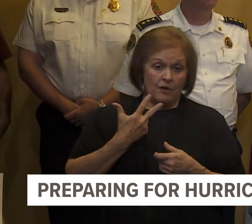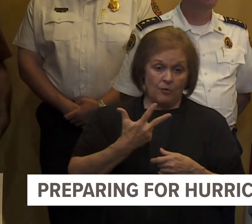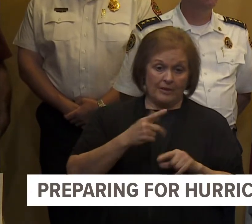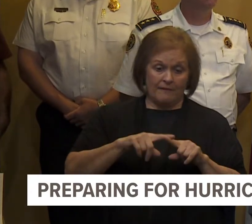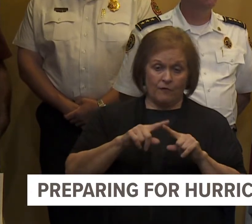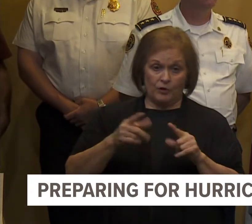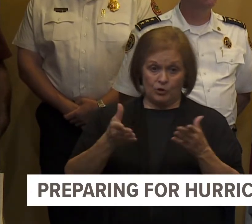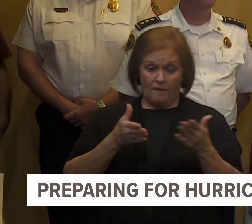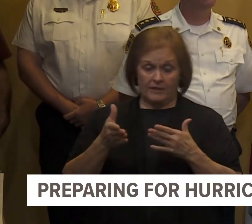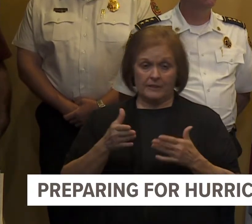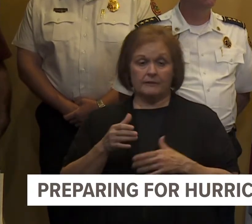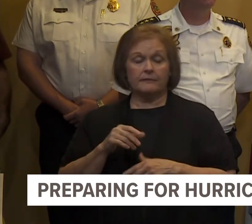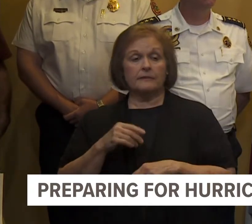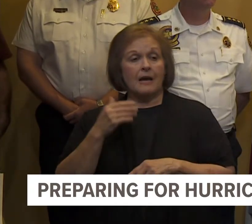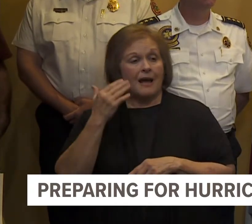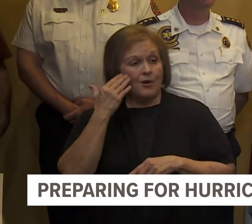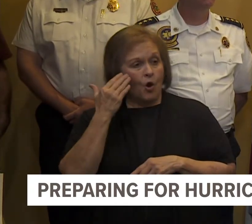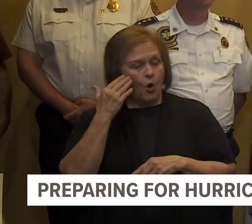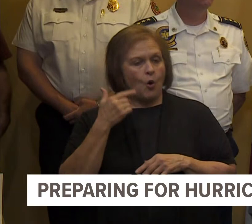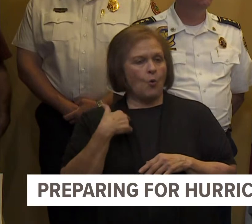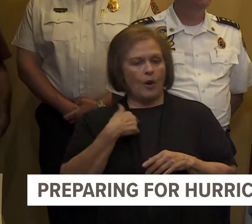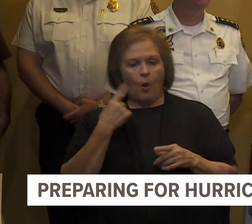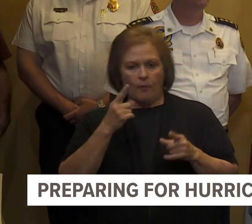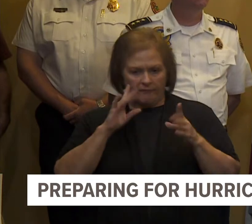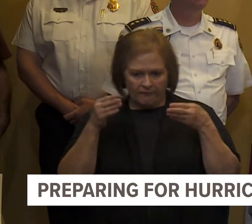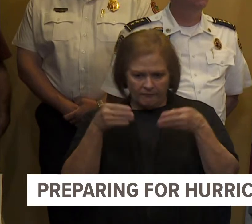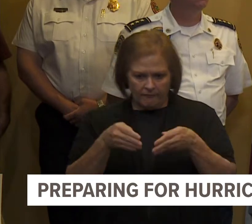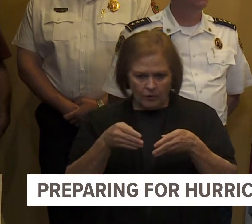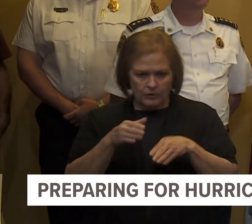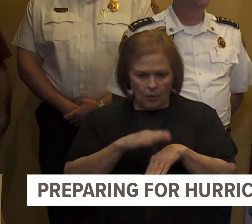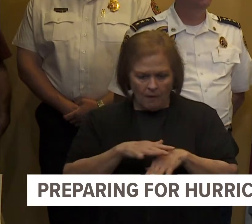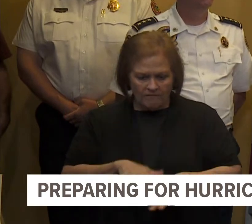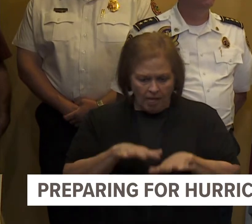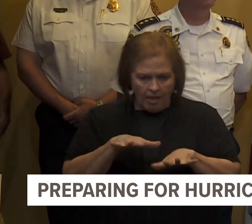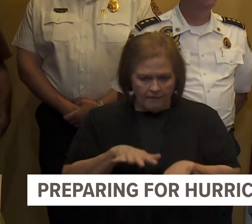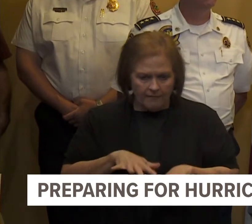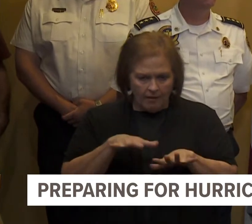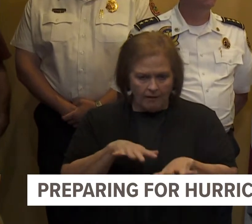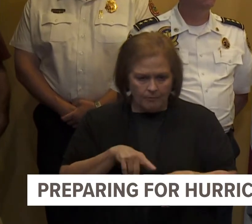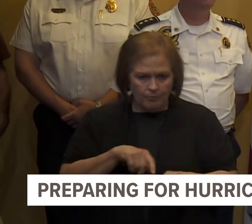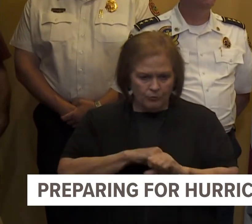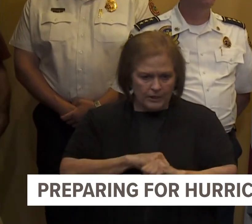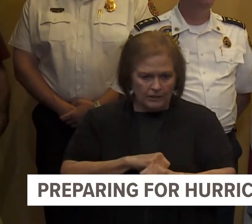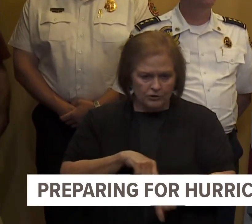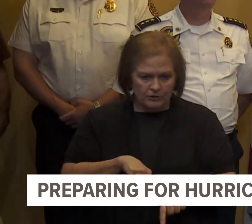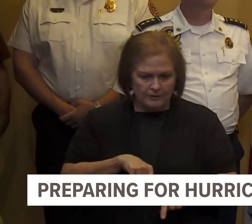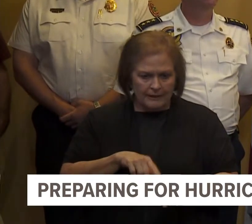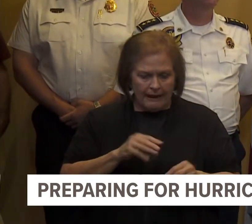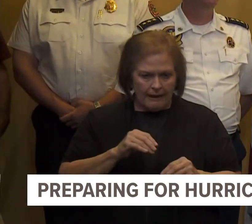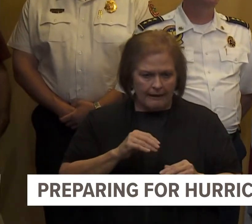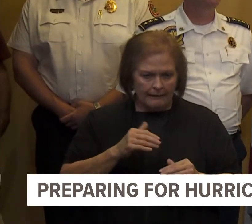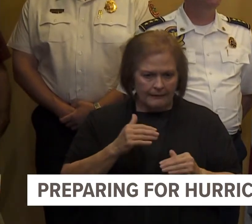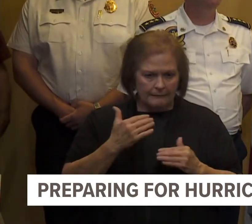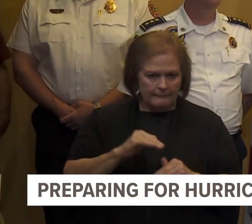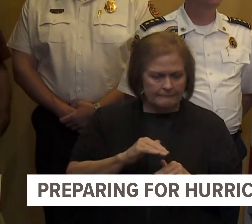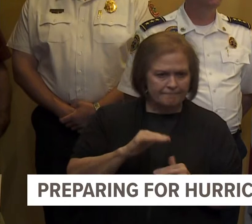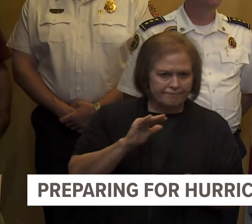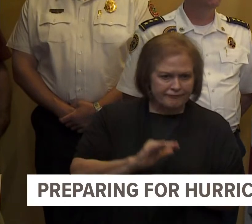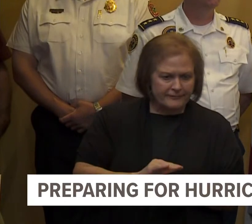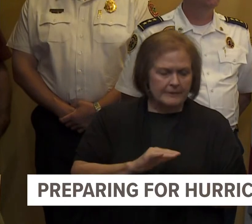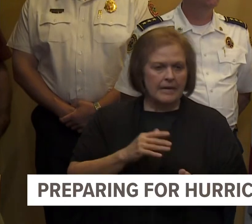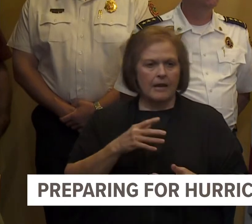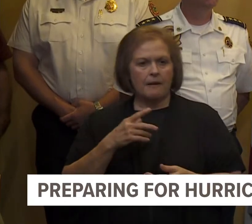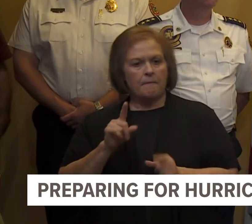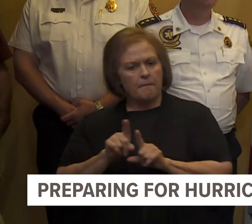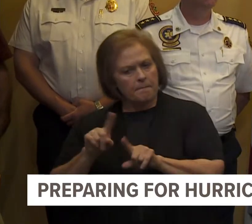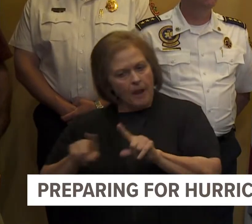essential services. I know we tend to focus on flood protection and mitigation, but we also provide